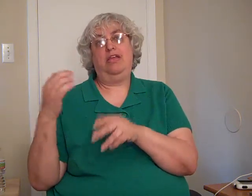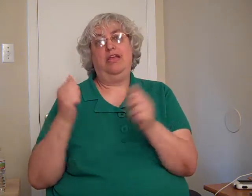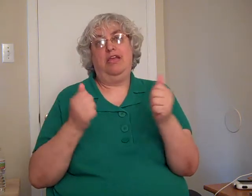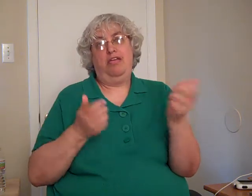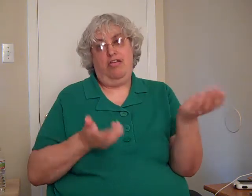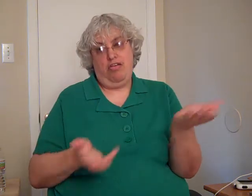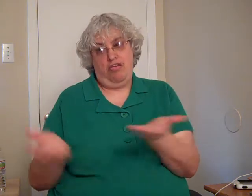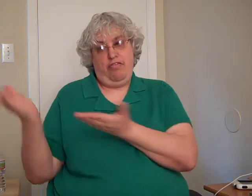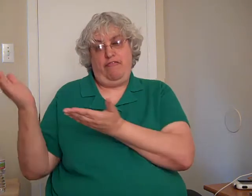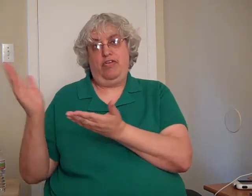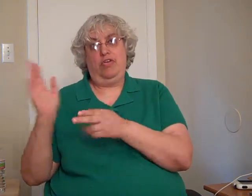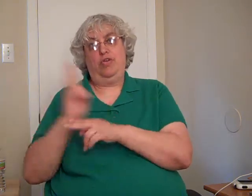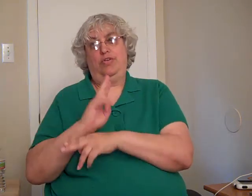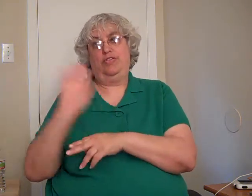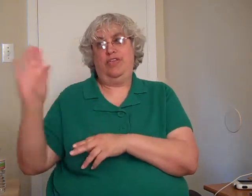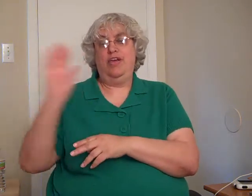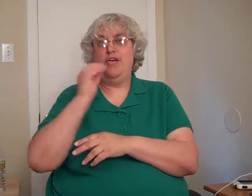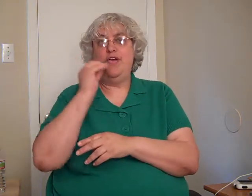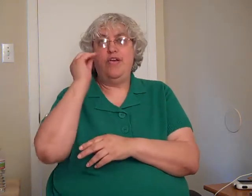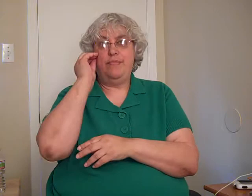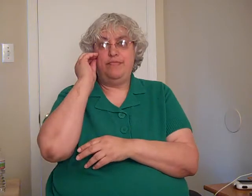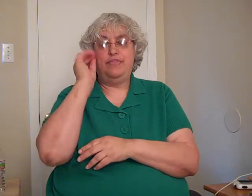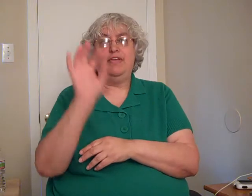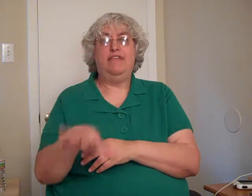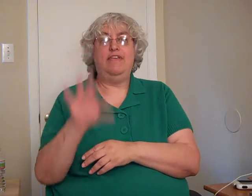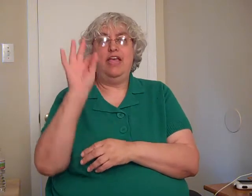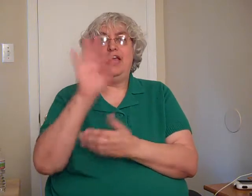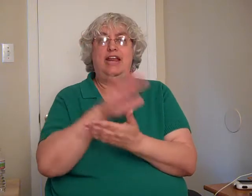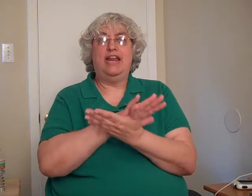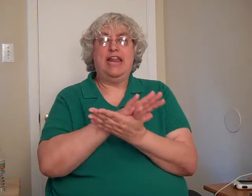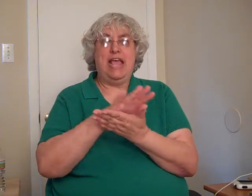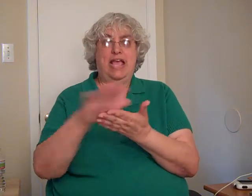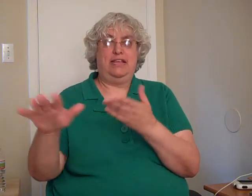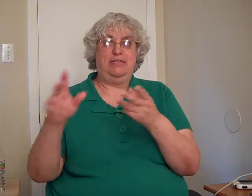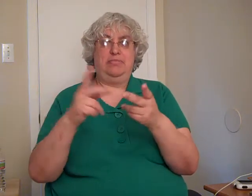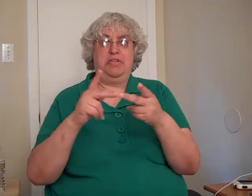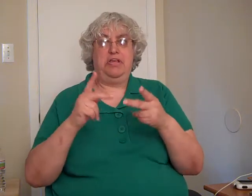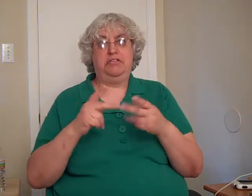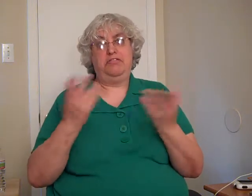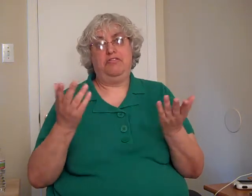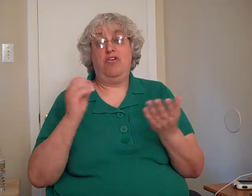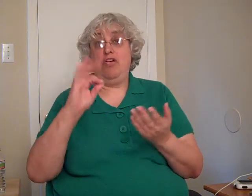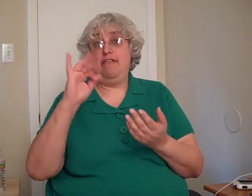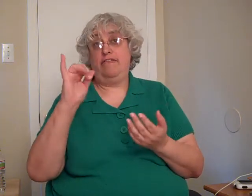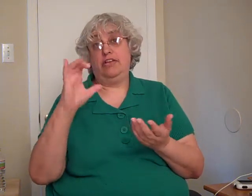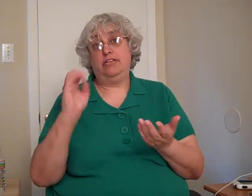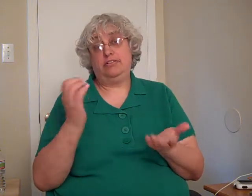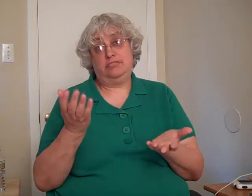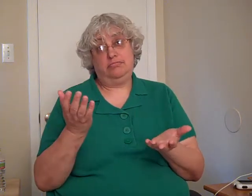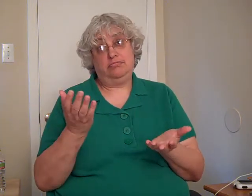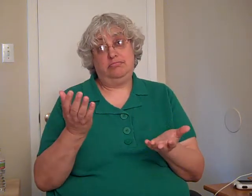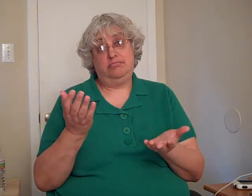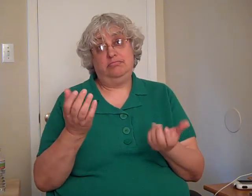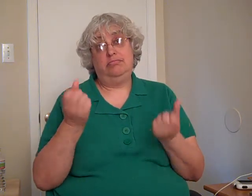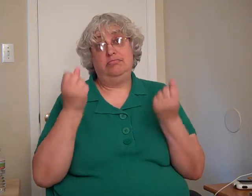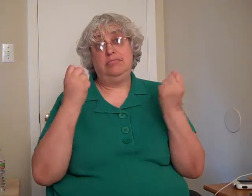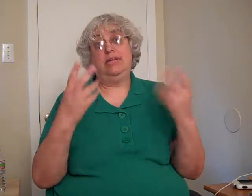place. The bottom line is find a nice establishment. And this could be like a nice office. I know that many times I've actually